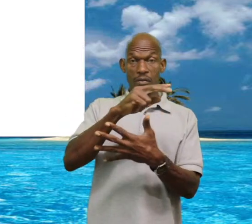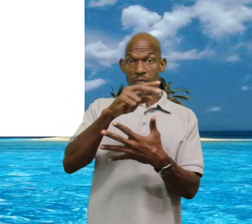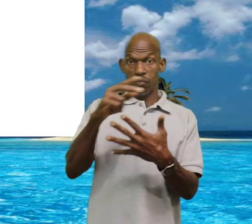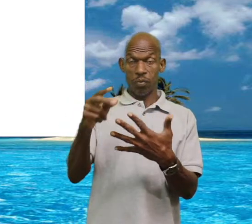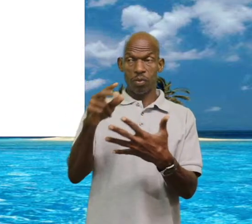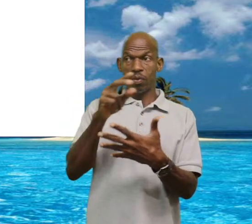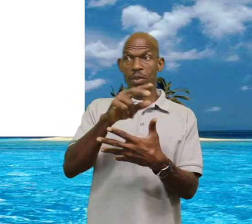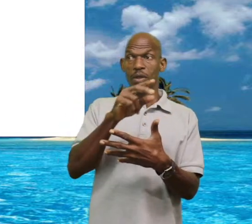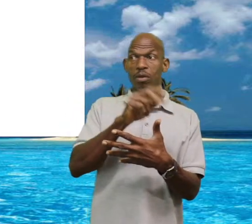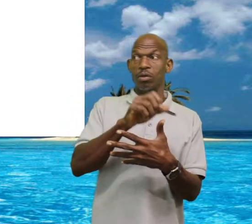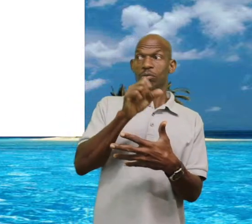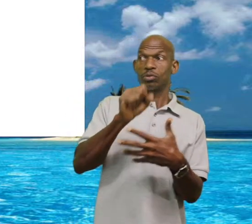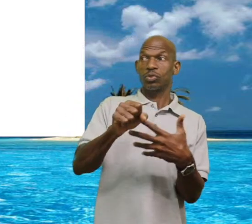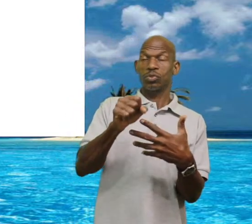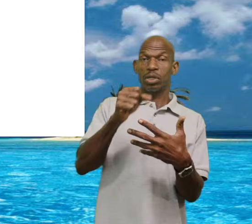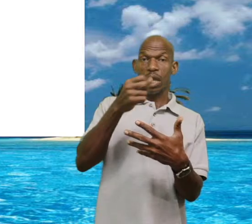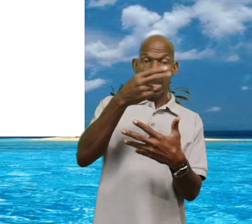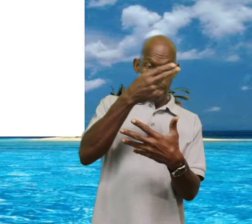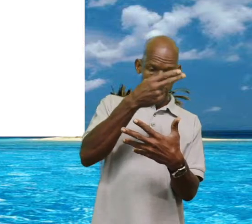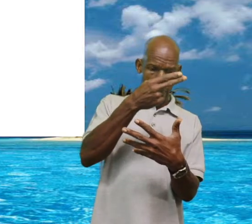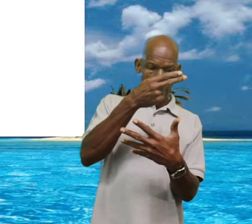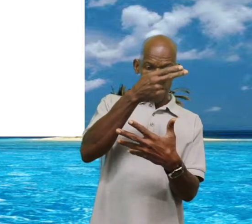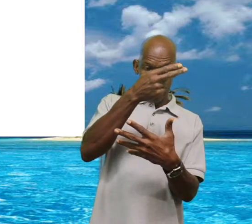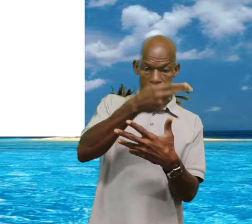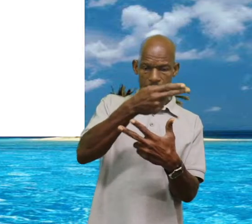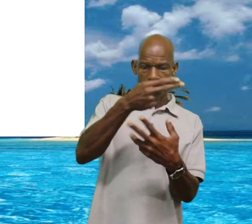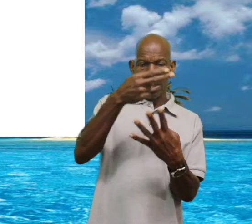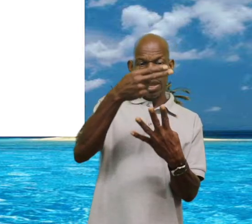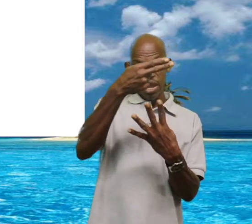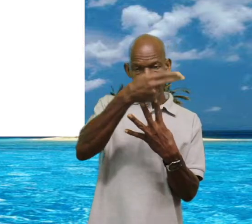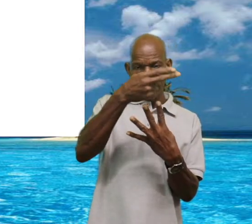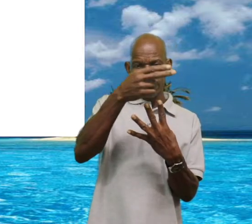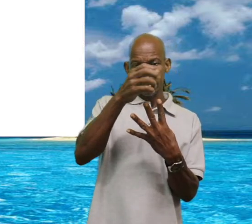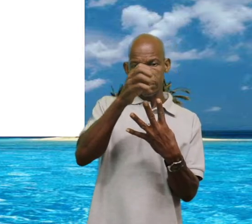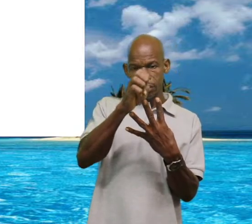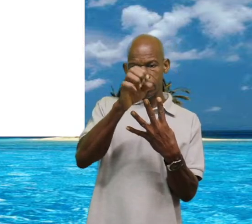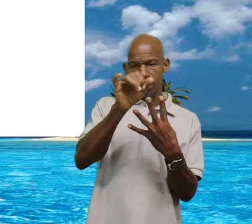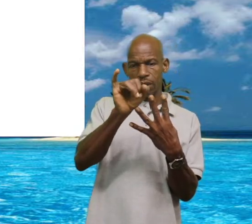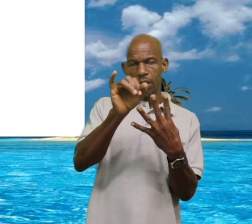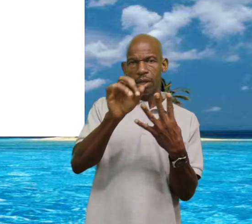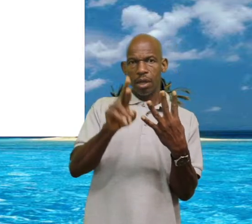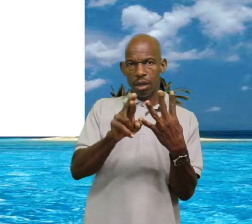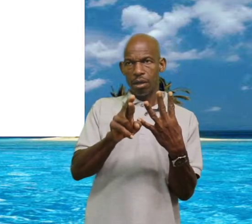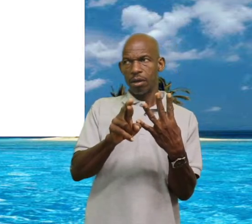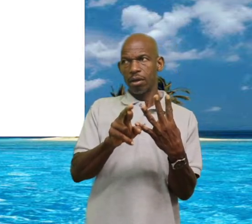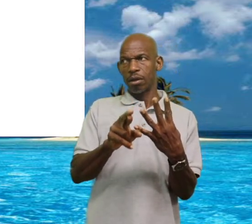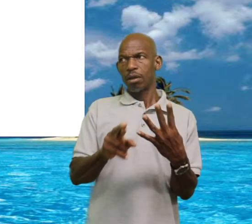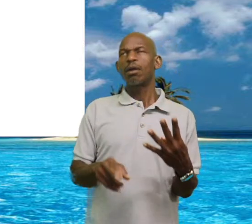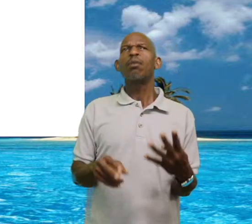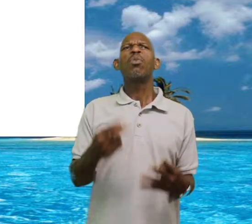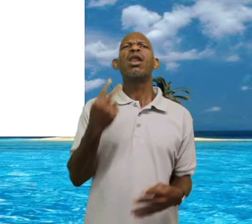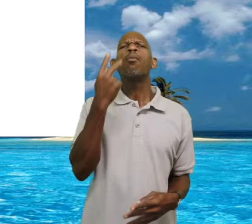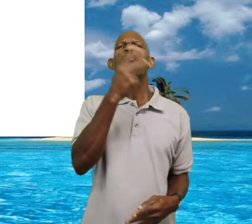word, this letter H? This letter H is